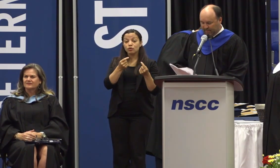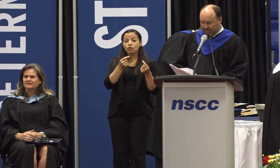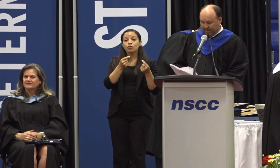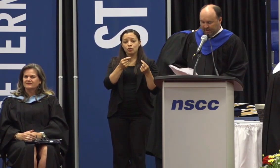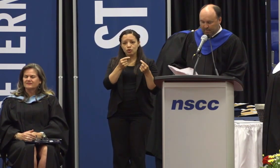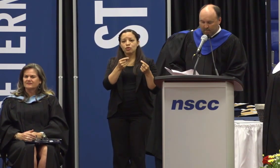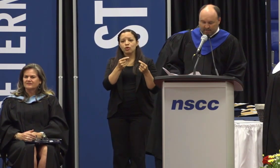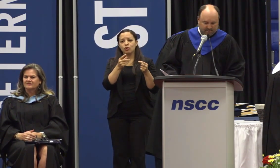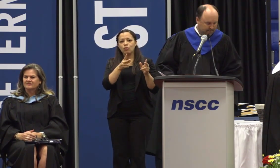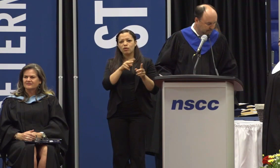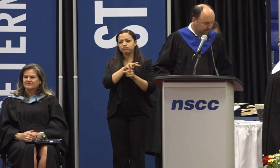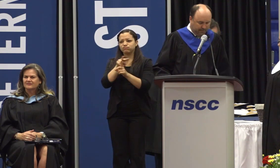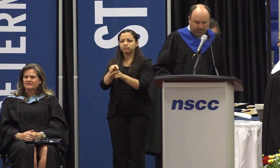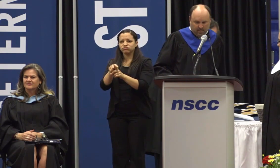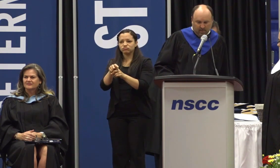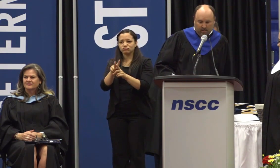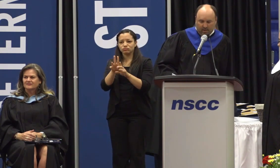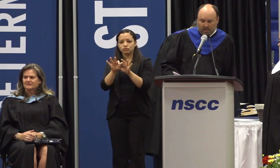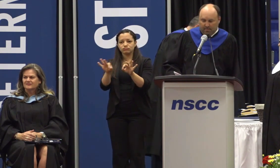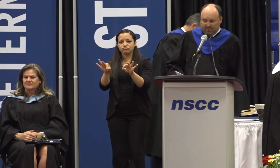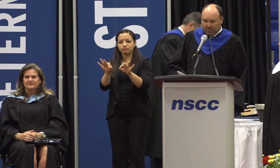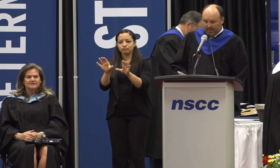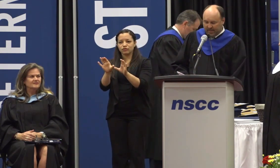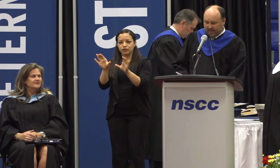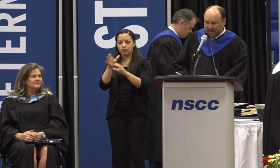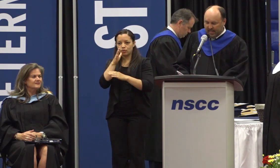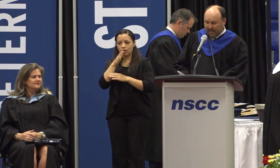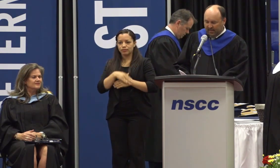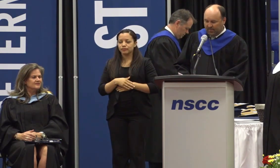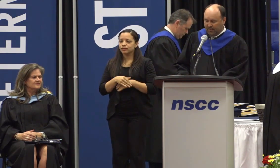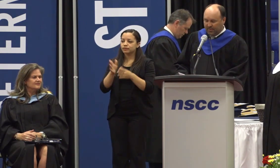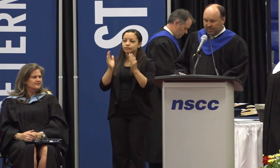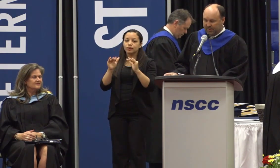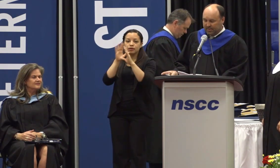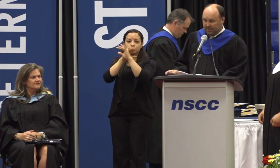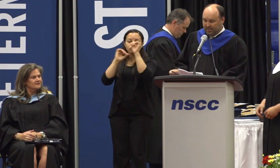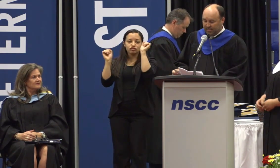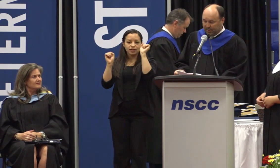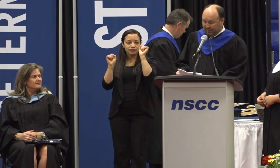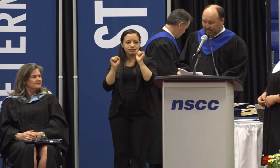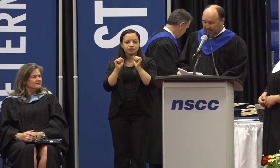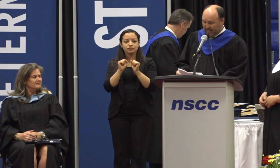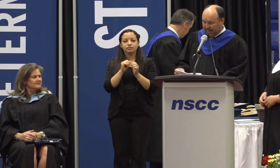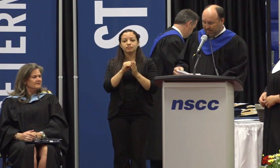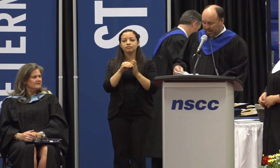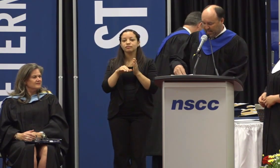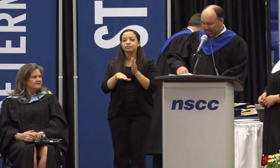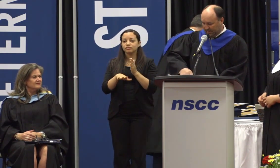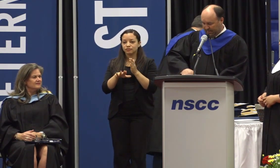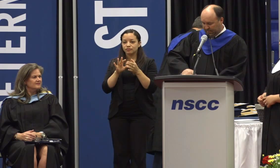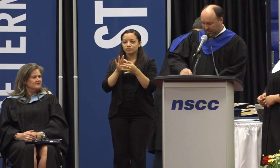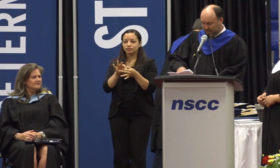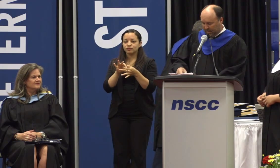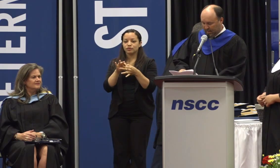respective certificates and diplomas. Mr. President, the candidates for the Certificate in Cabinet